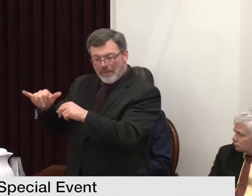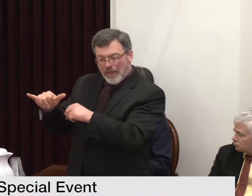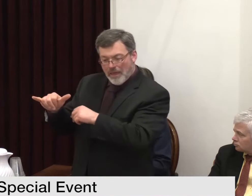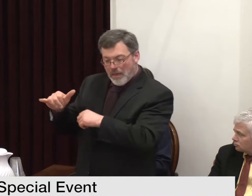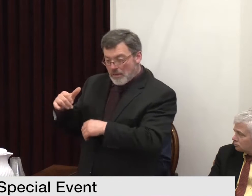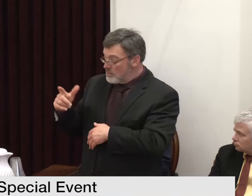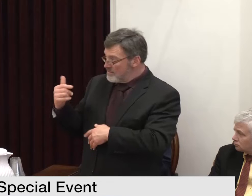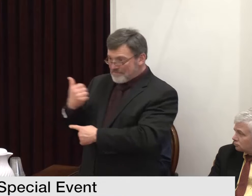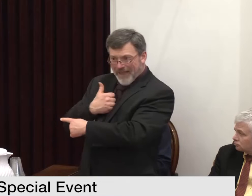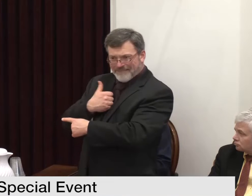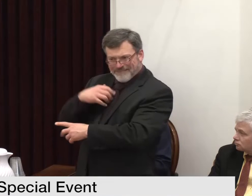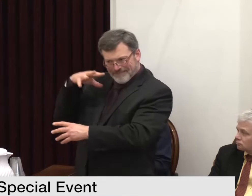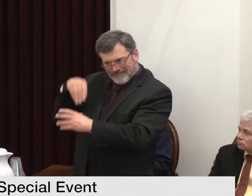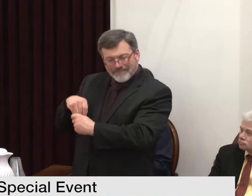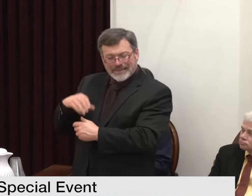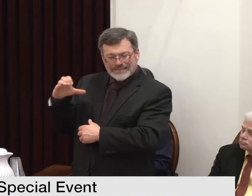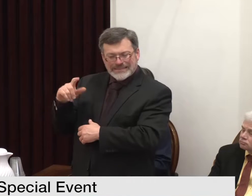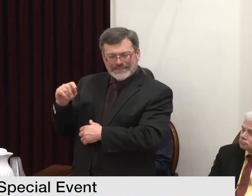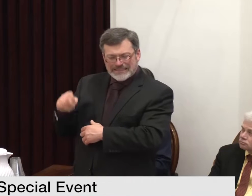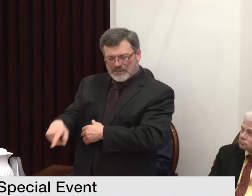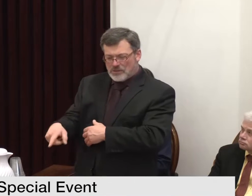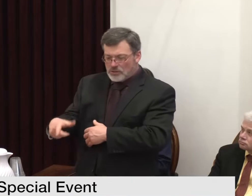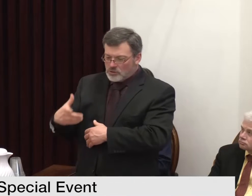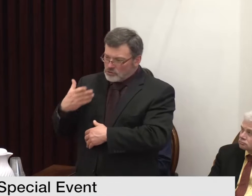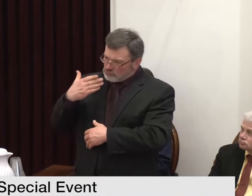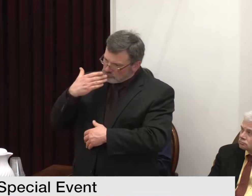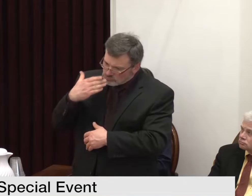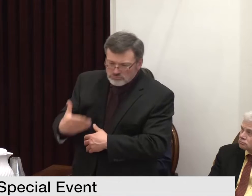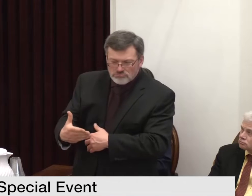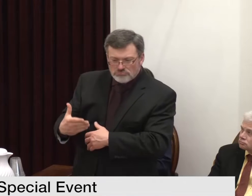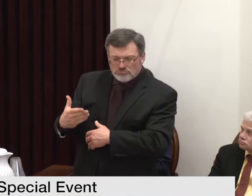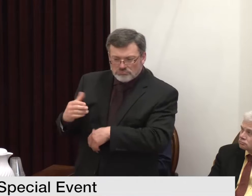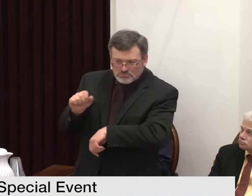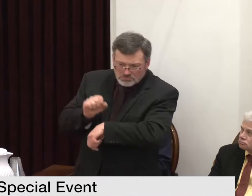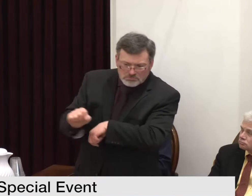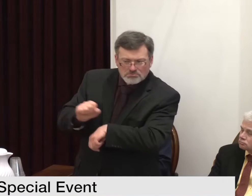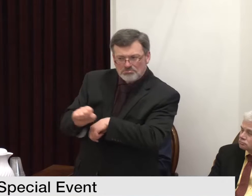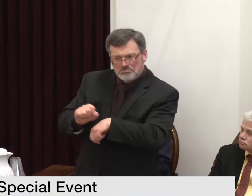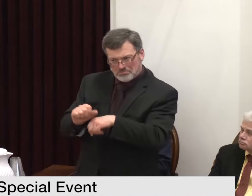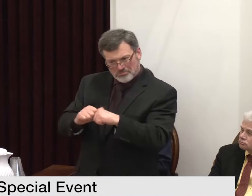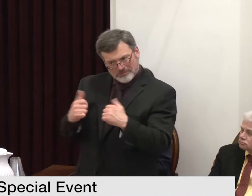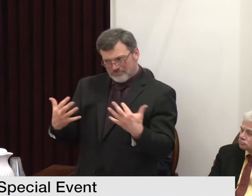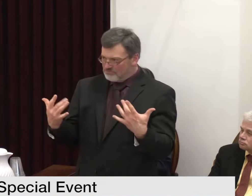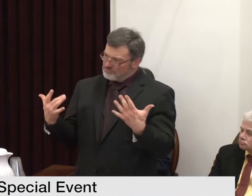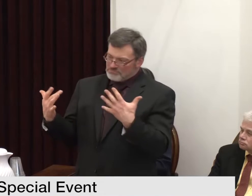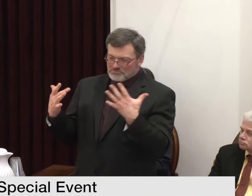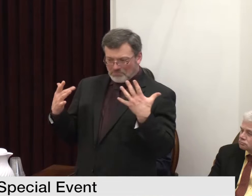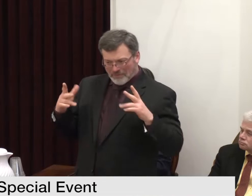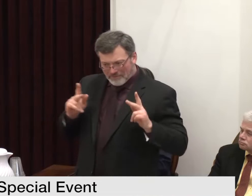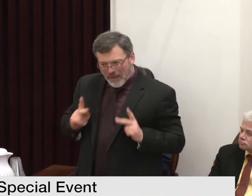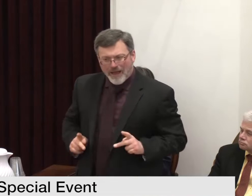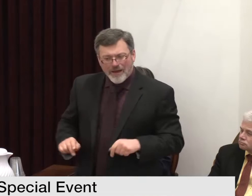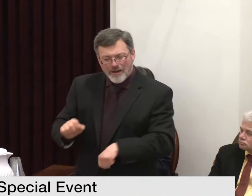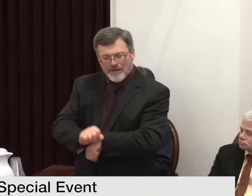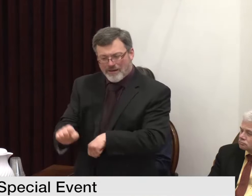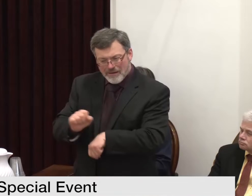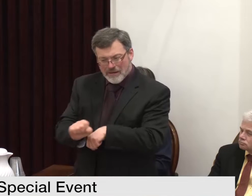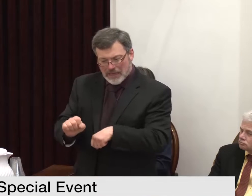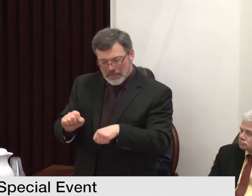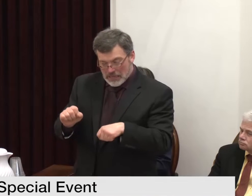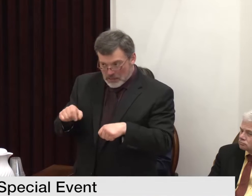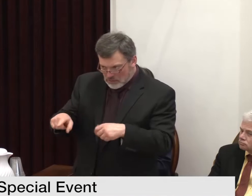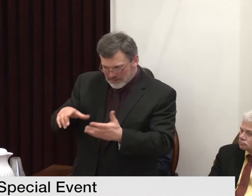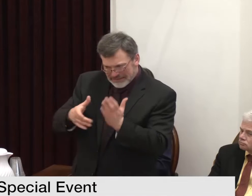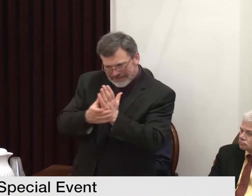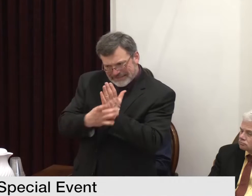CTE is a good way to give kids hands-on experience, a deeper set of skills, and multiple paths